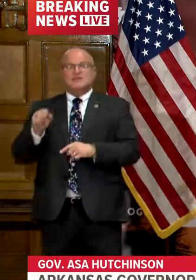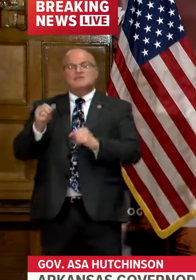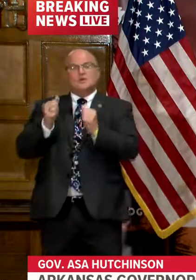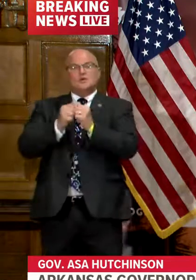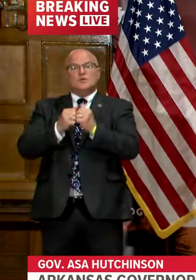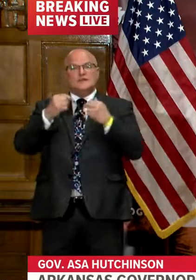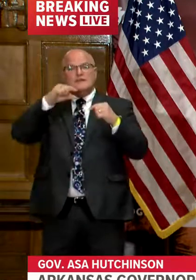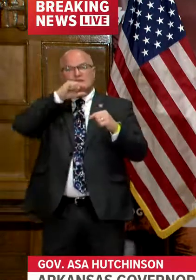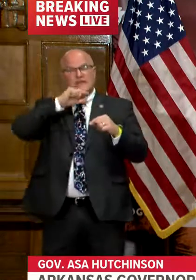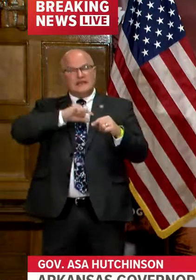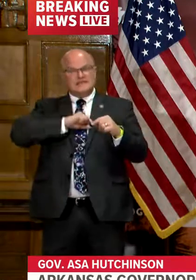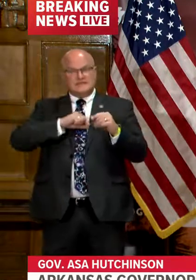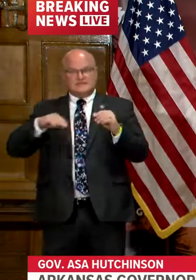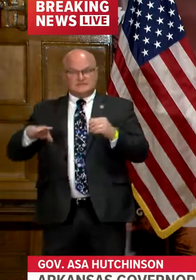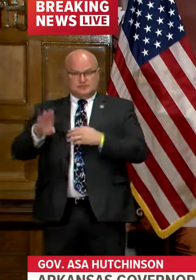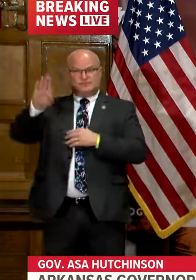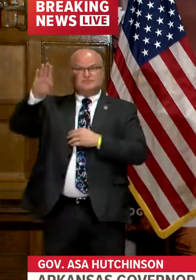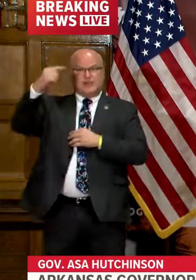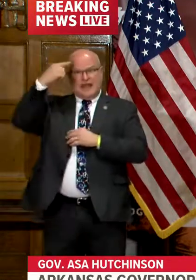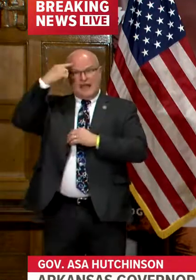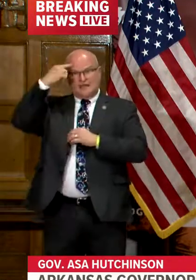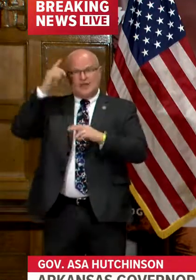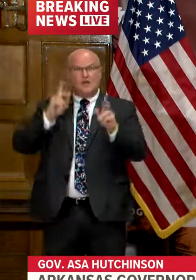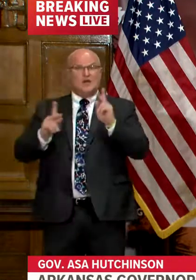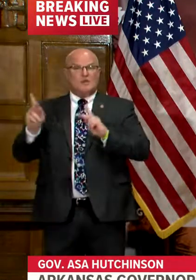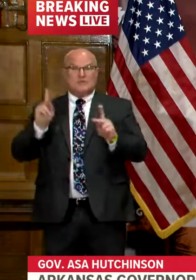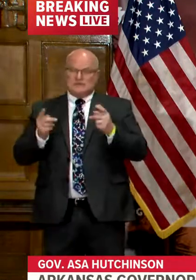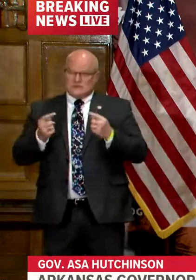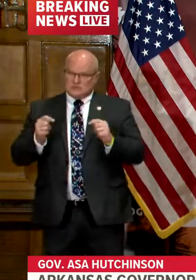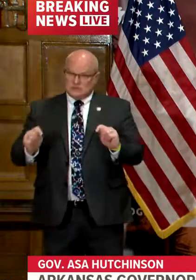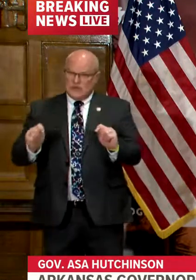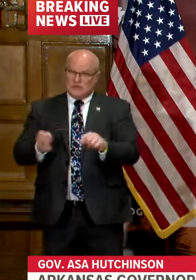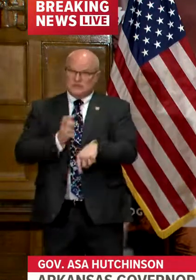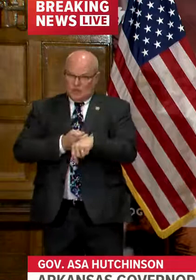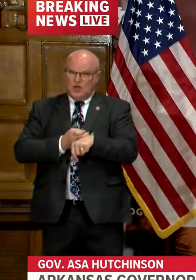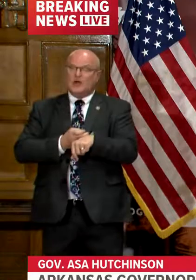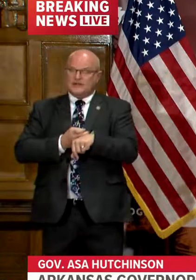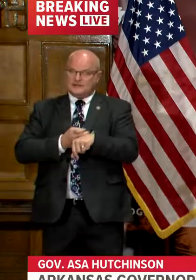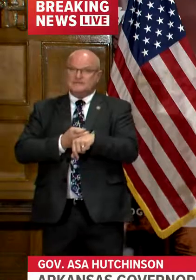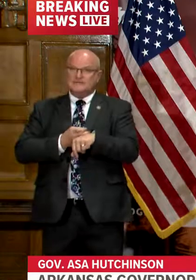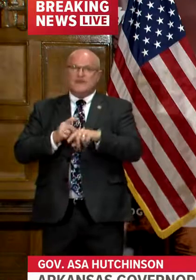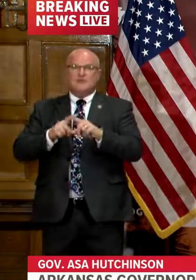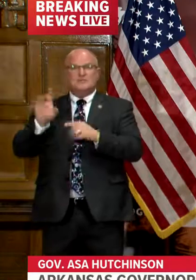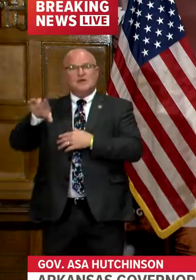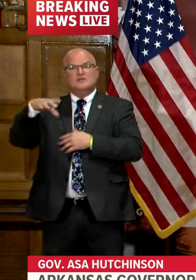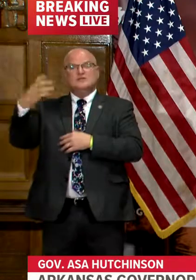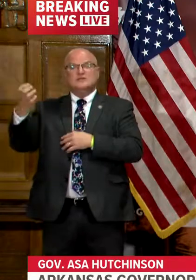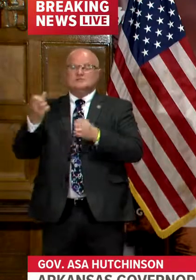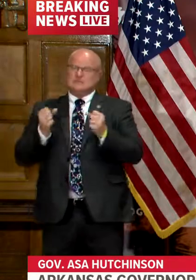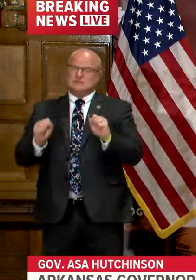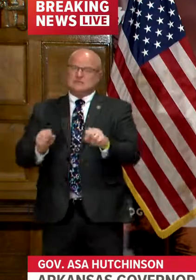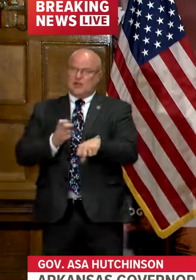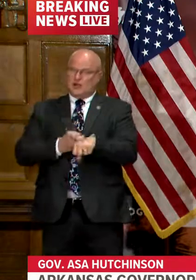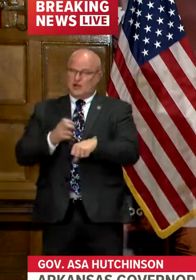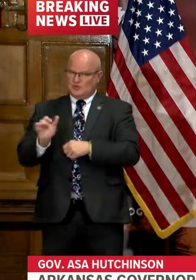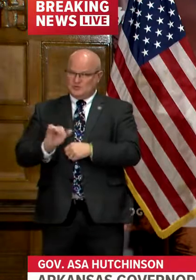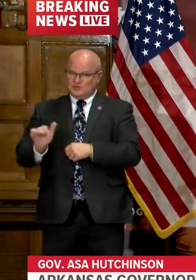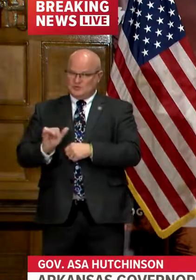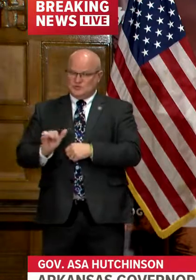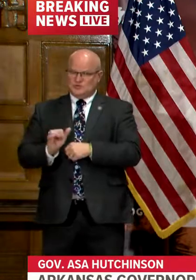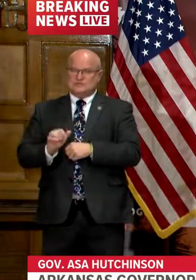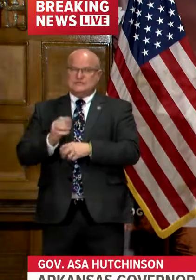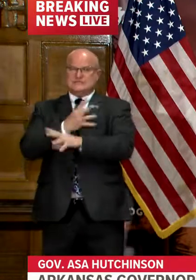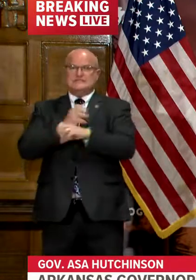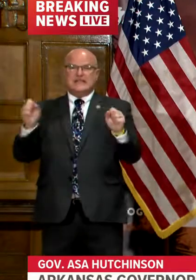with the Thanksgiving spike, in which I thought everybody tried real hard, but Christmas, we're trying hard, but if